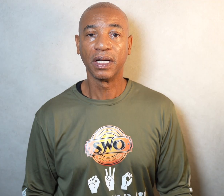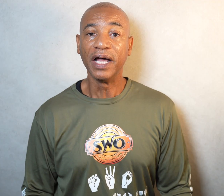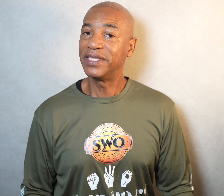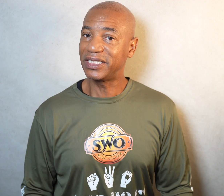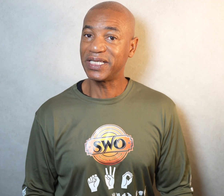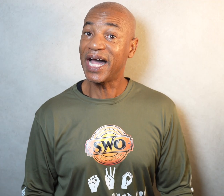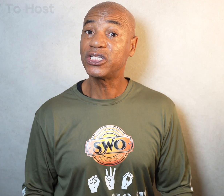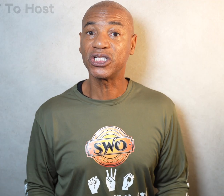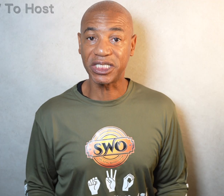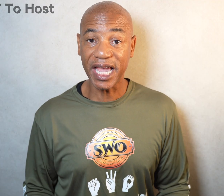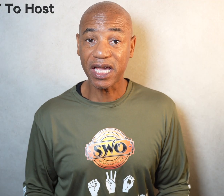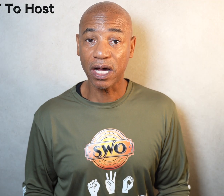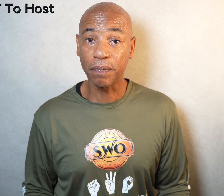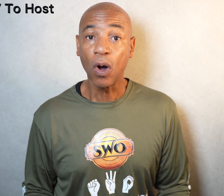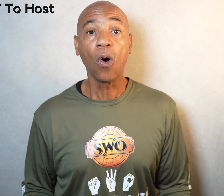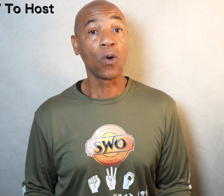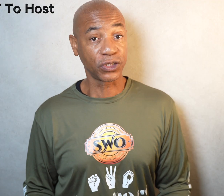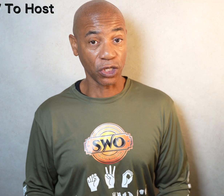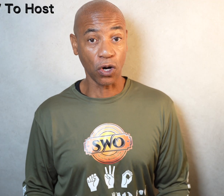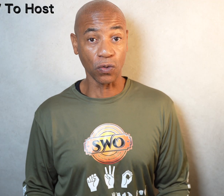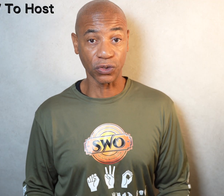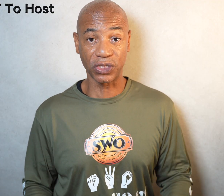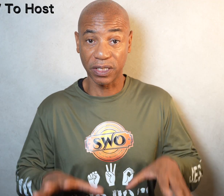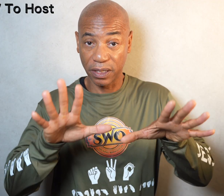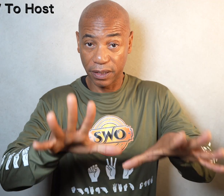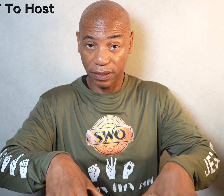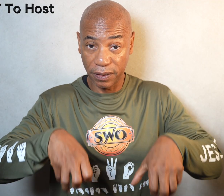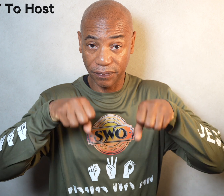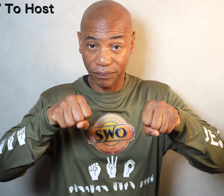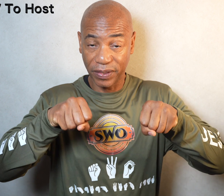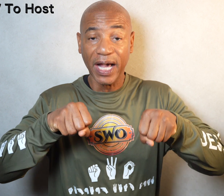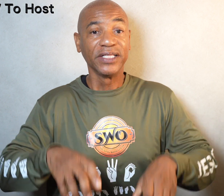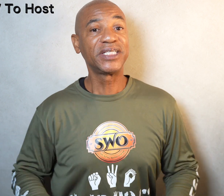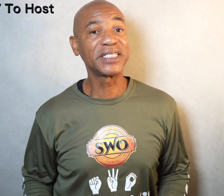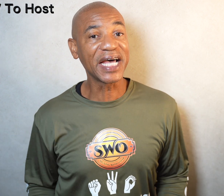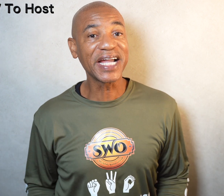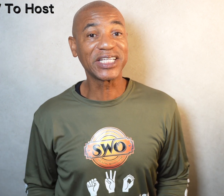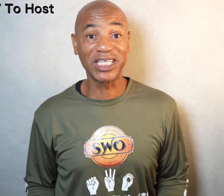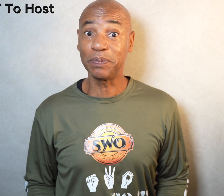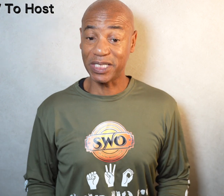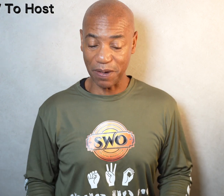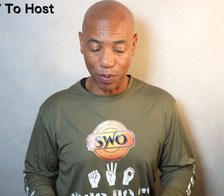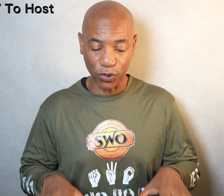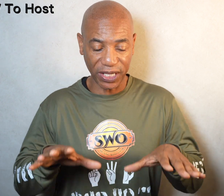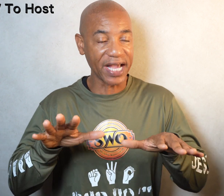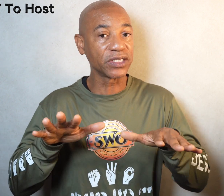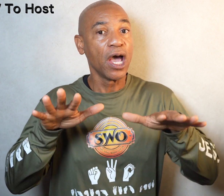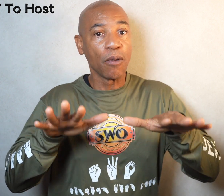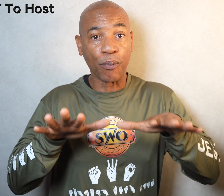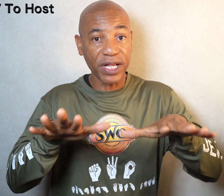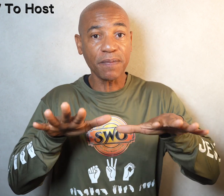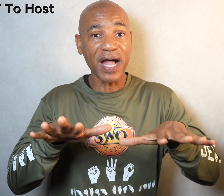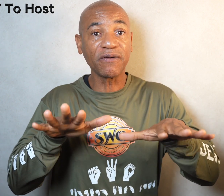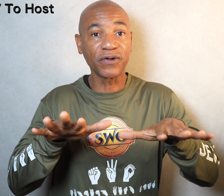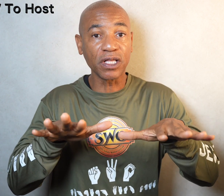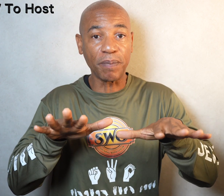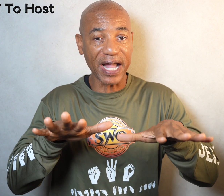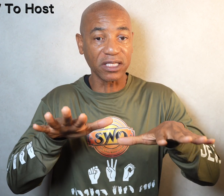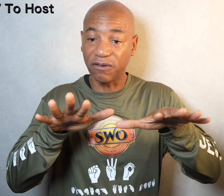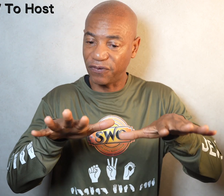The sign to take up or to host. To sign is simply take both hands, bring them out in front of the body. The fingers